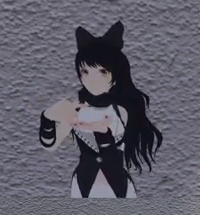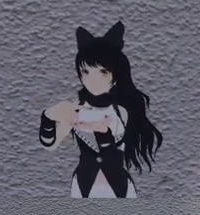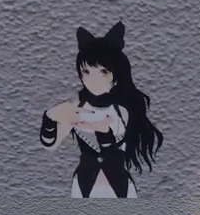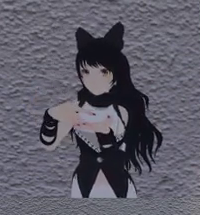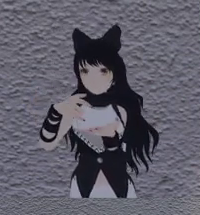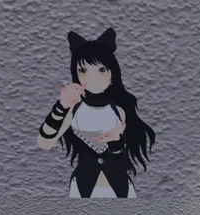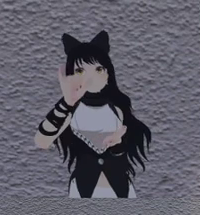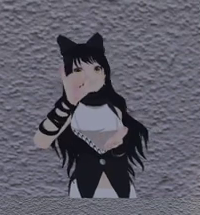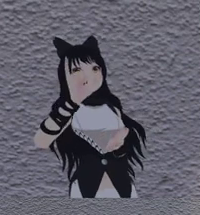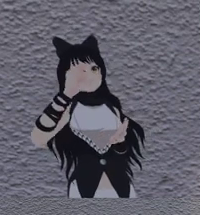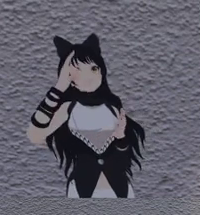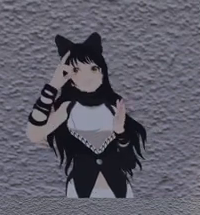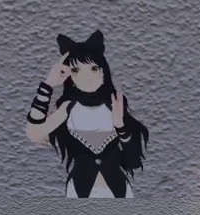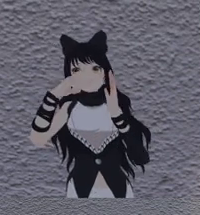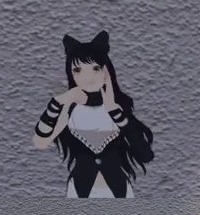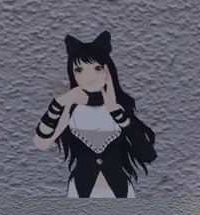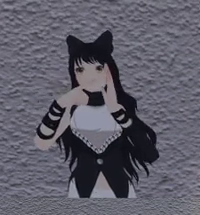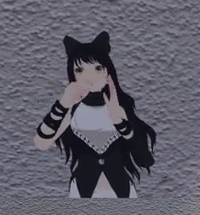Discuss.